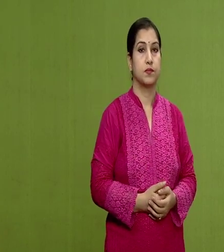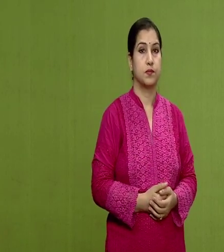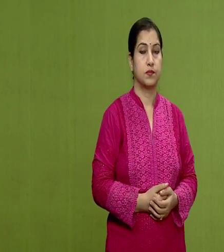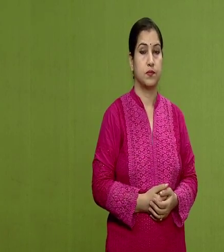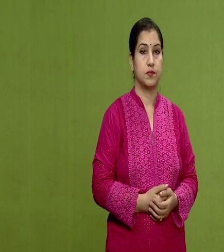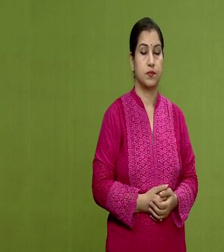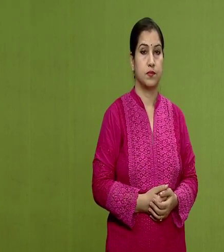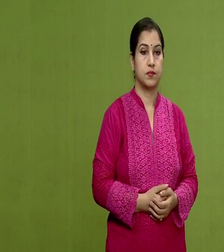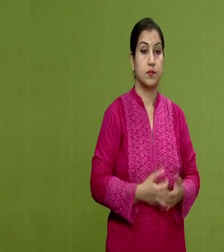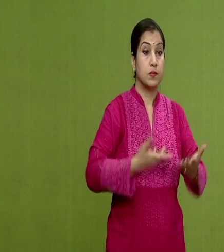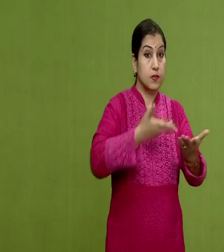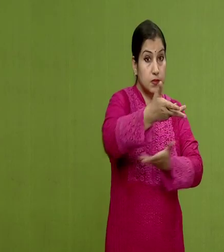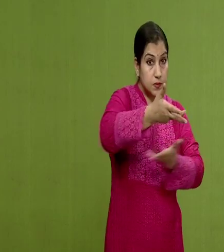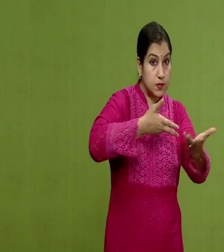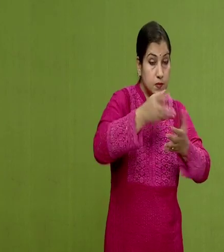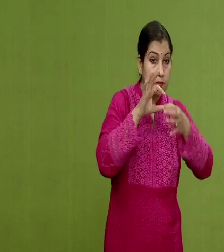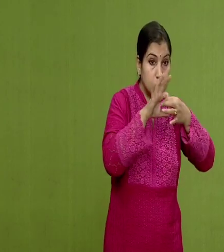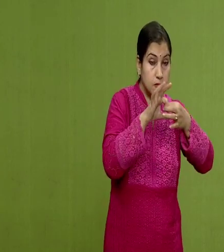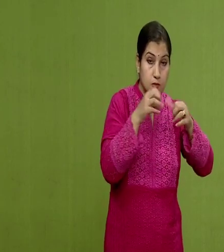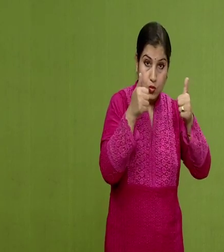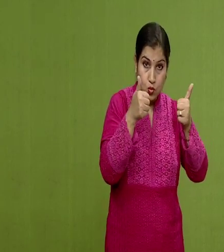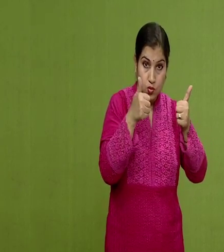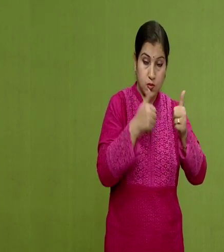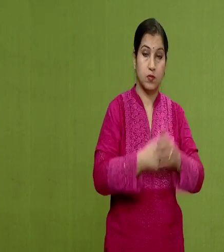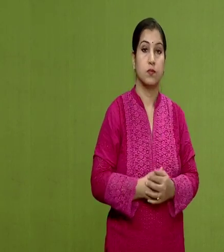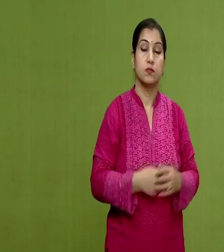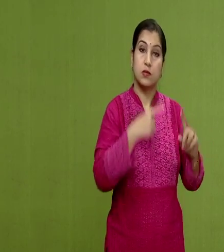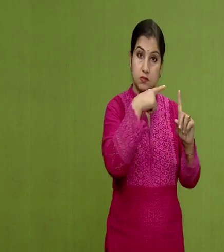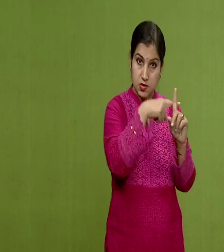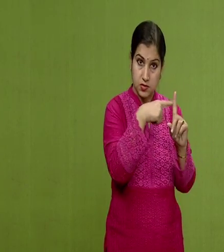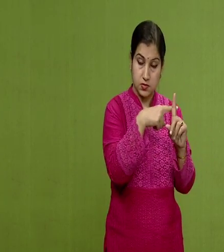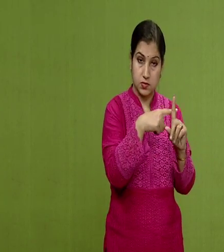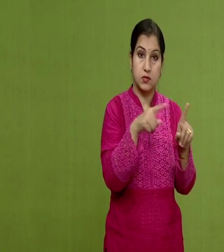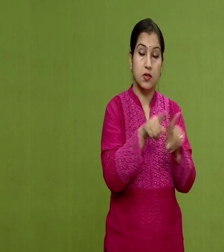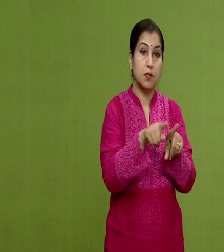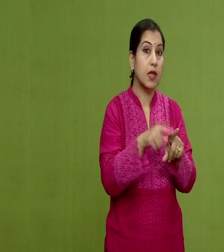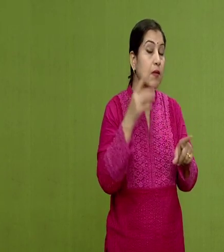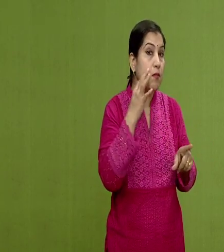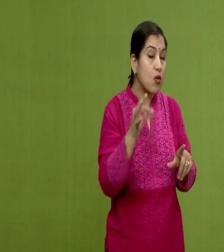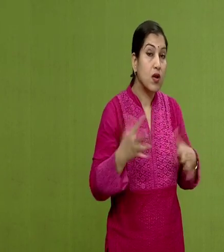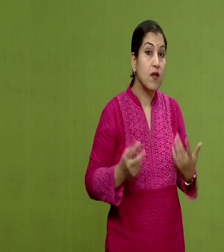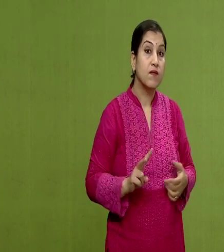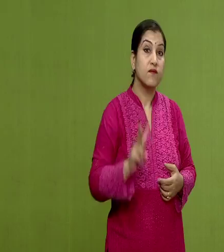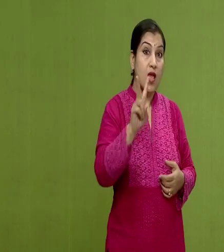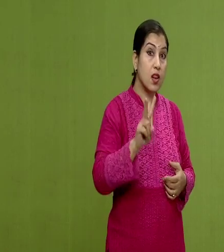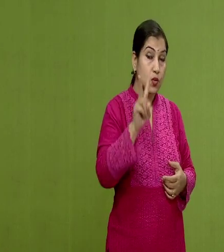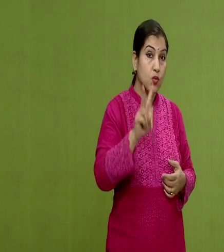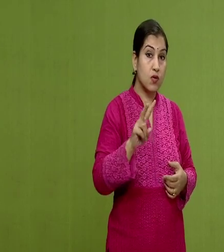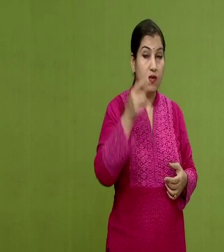good interpersonal relationship and the importance of value for healthy